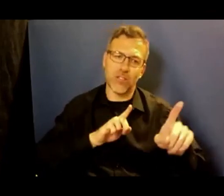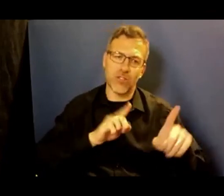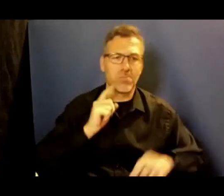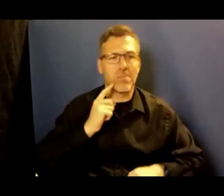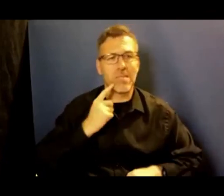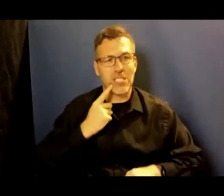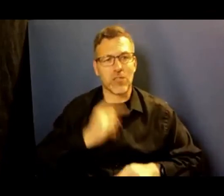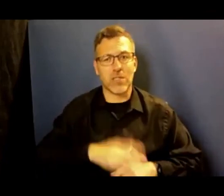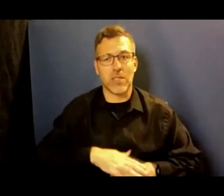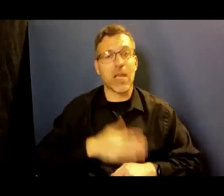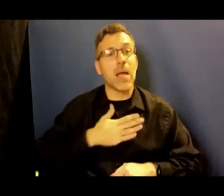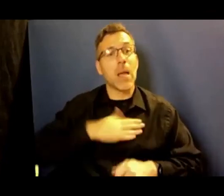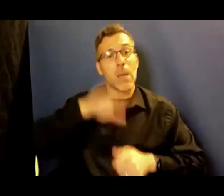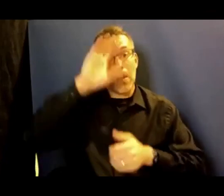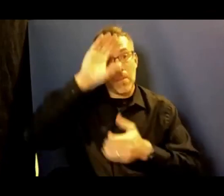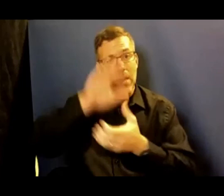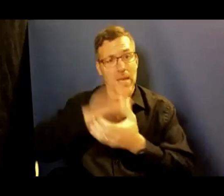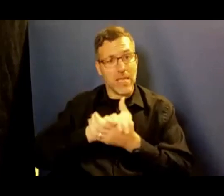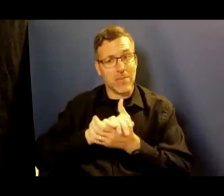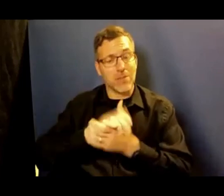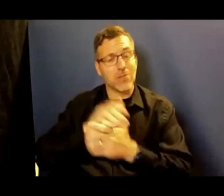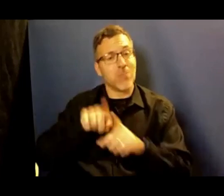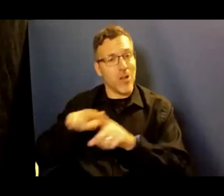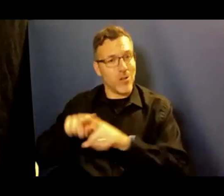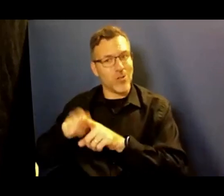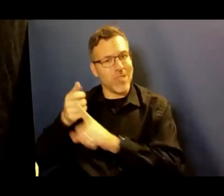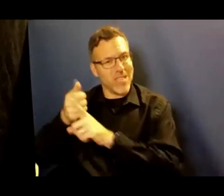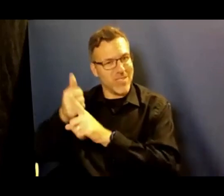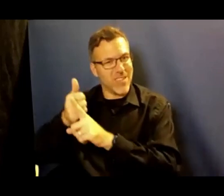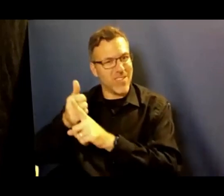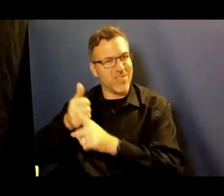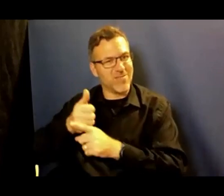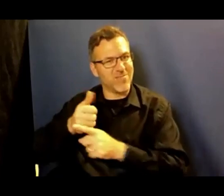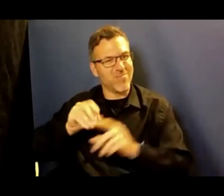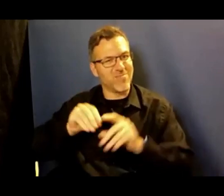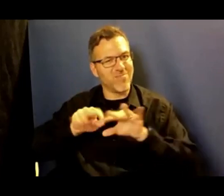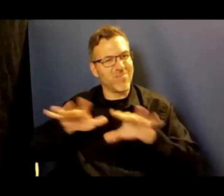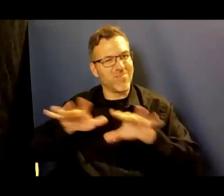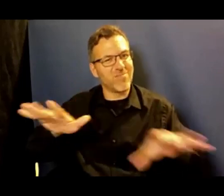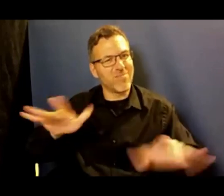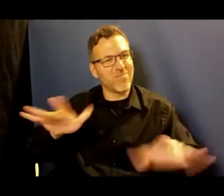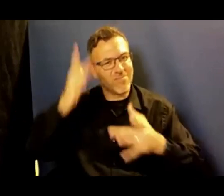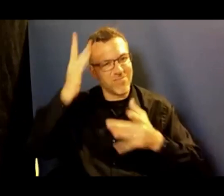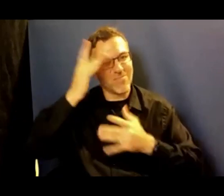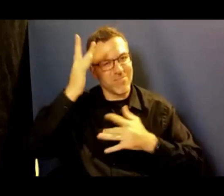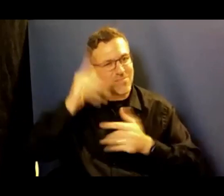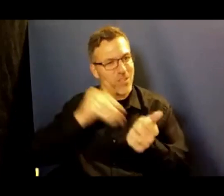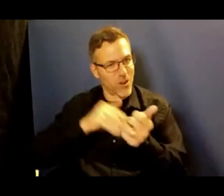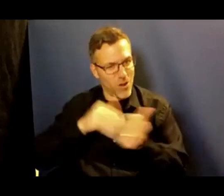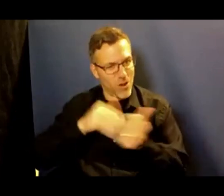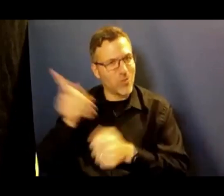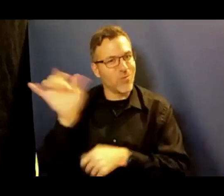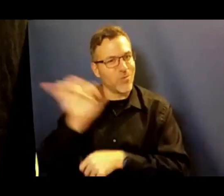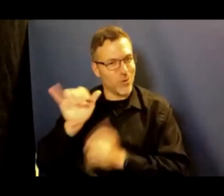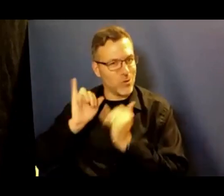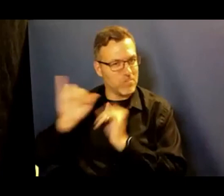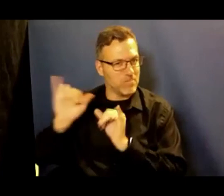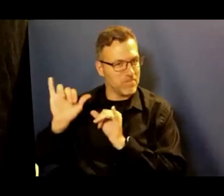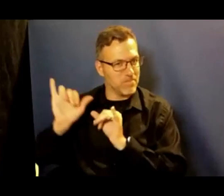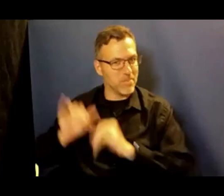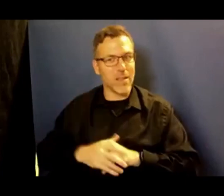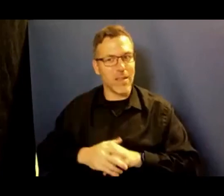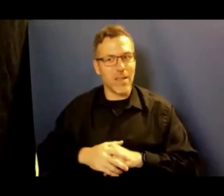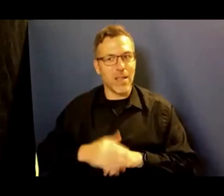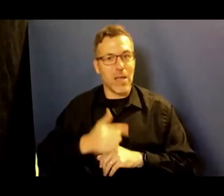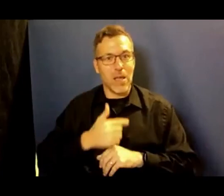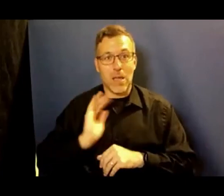my husband also answers questions all the time. He's also an infectious disease doctor. We're related by work, but not